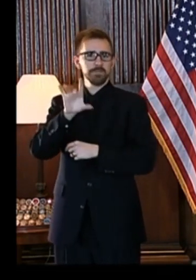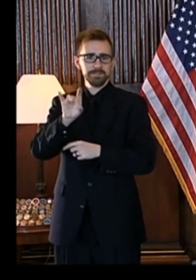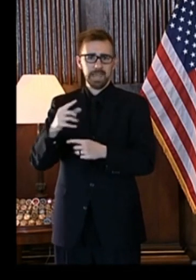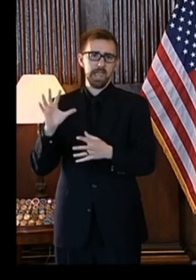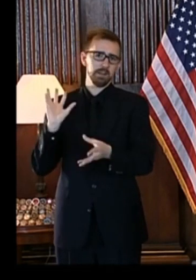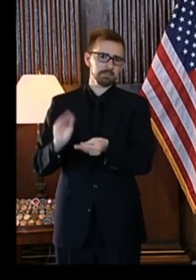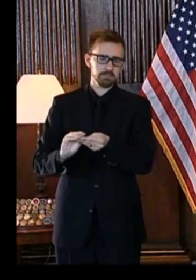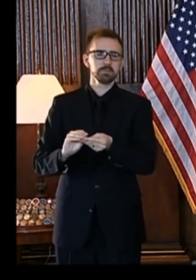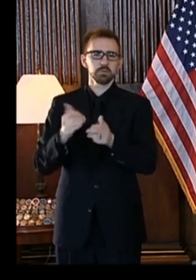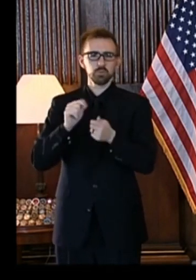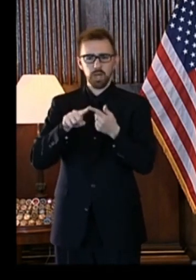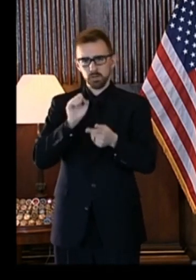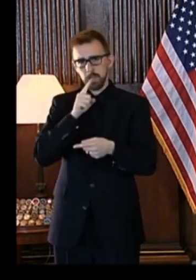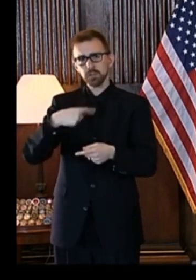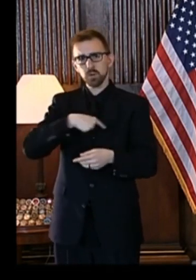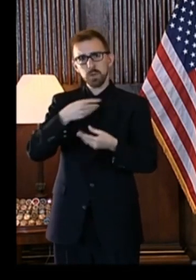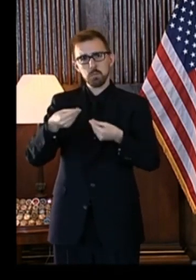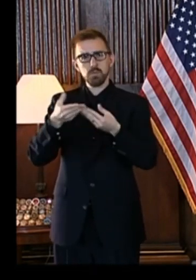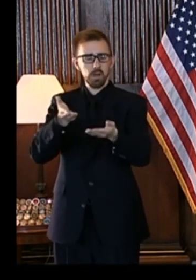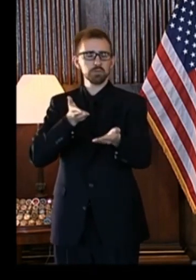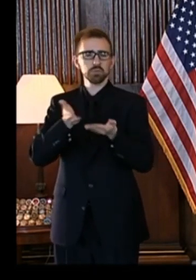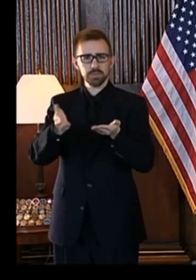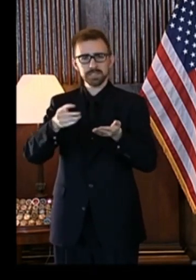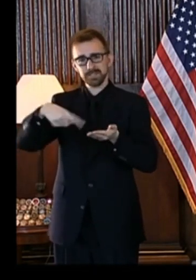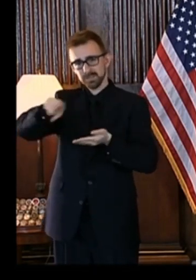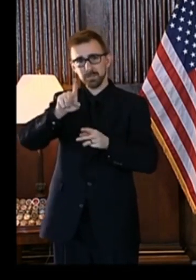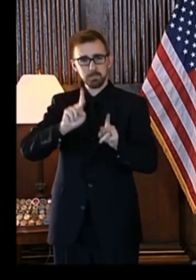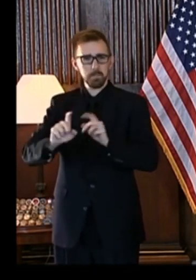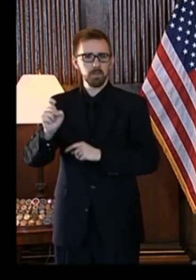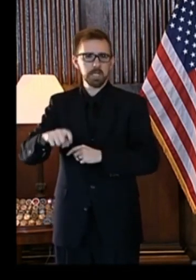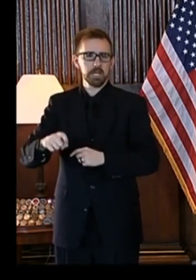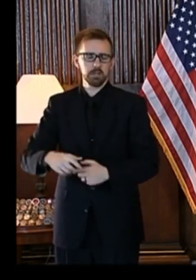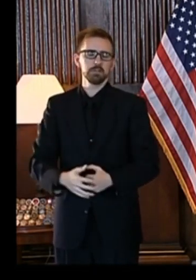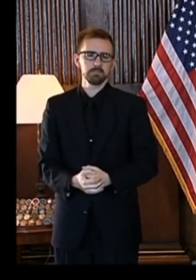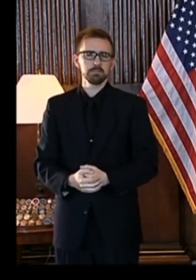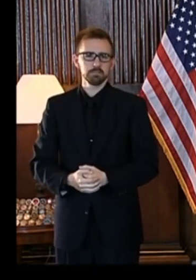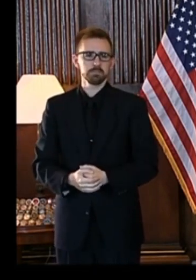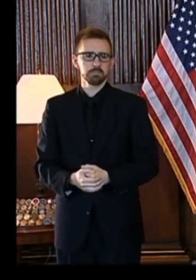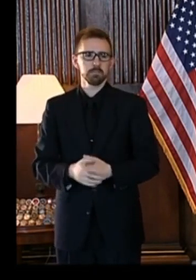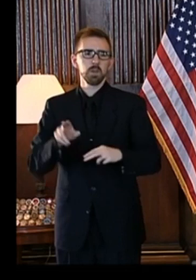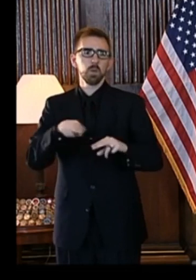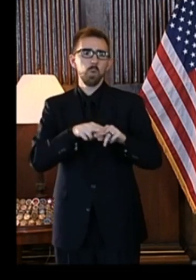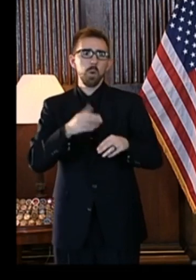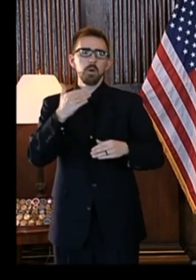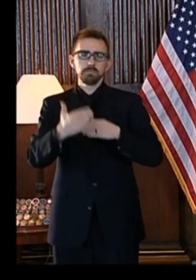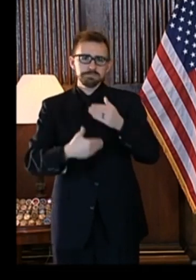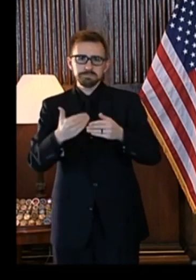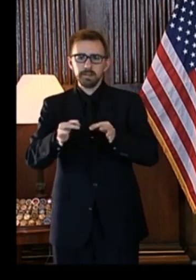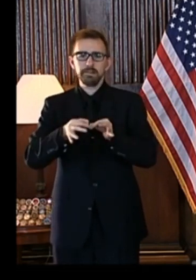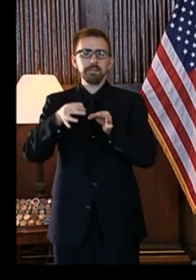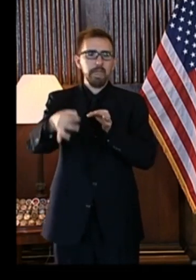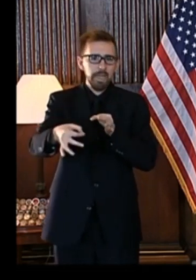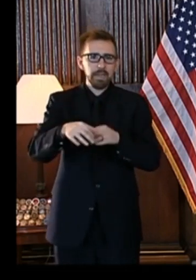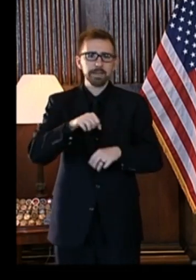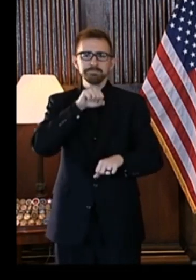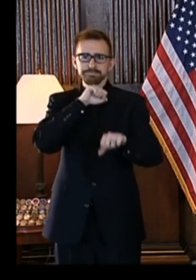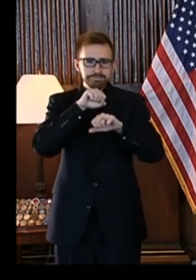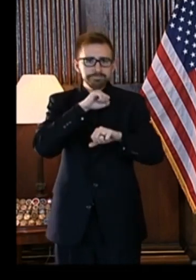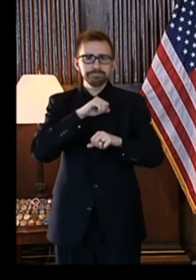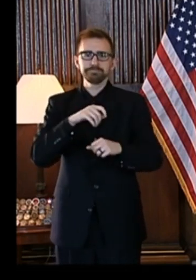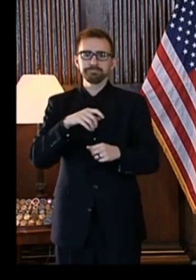laws to make sure we're providing a service to the people of this state without the normal procedures of delay or going through